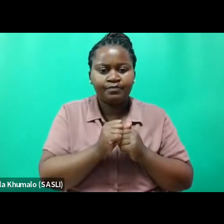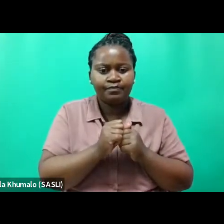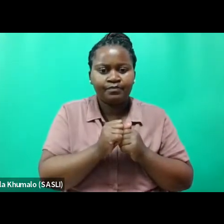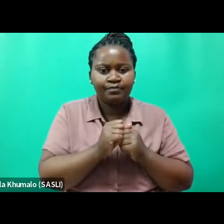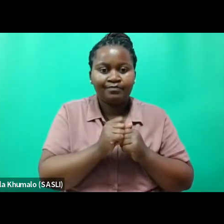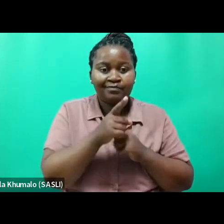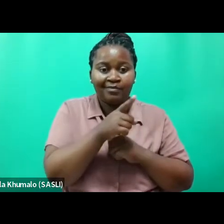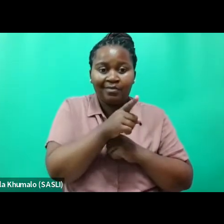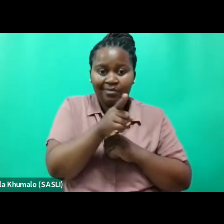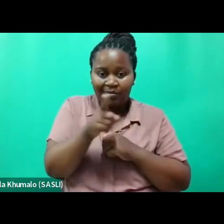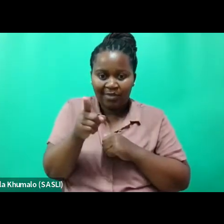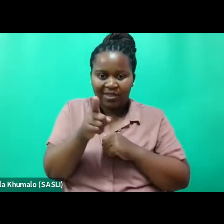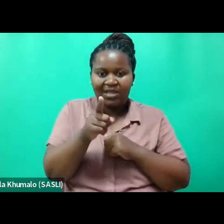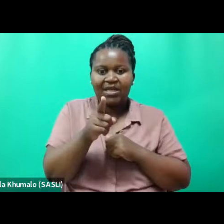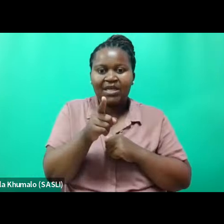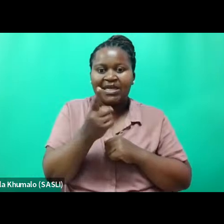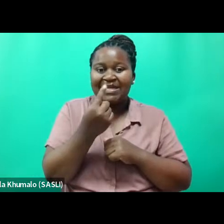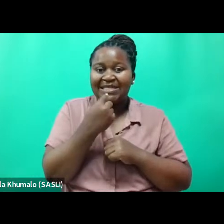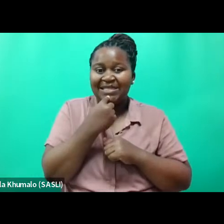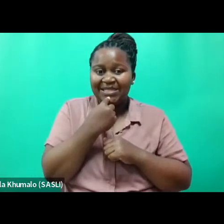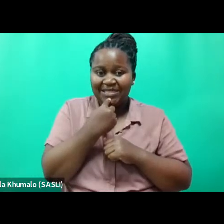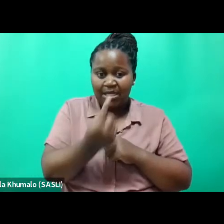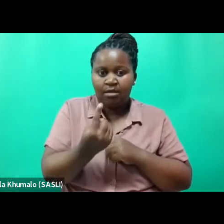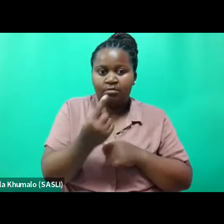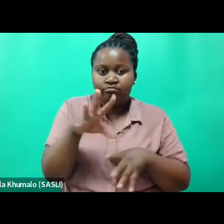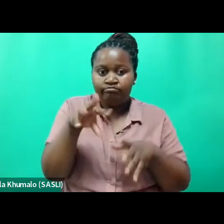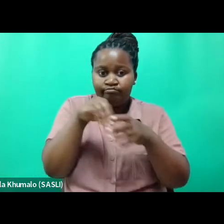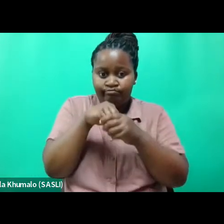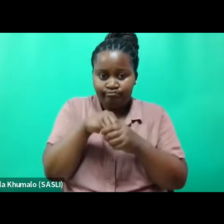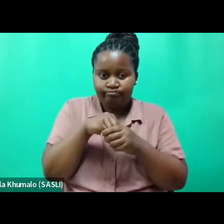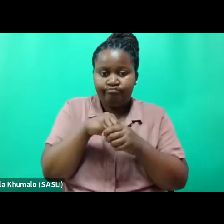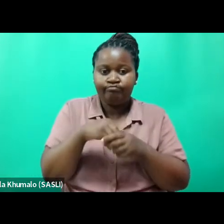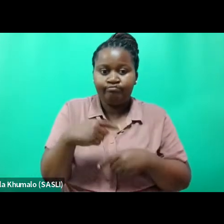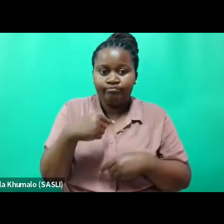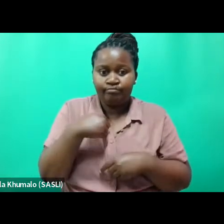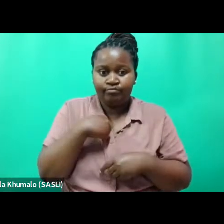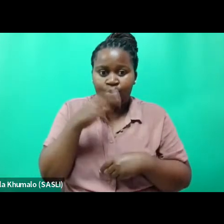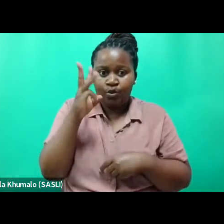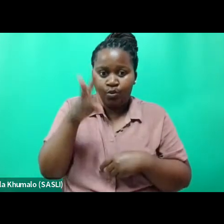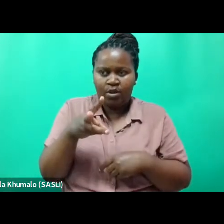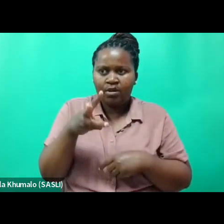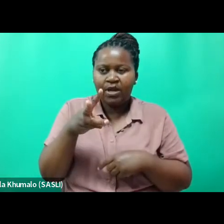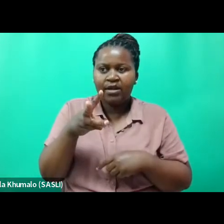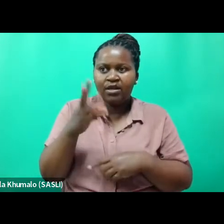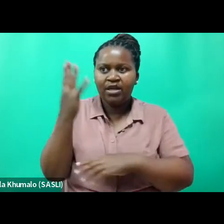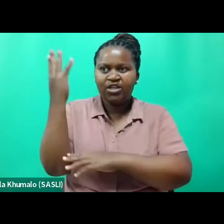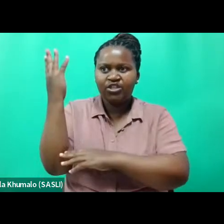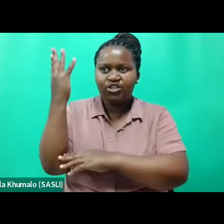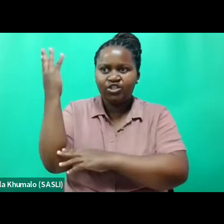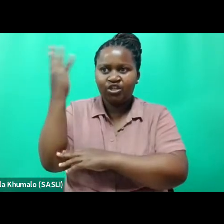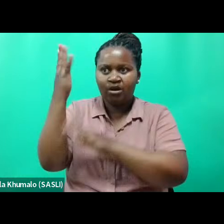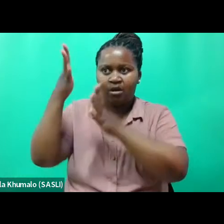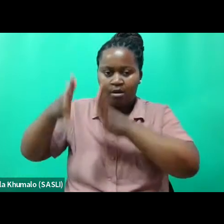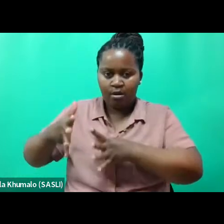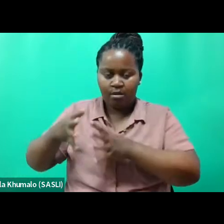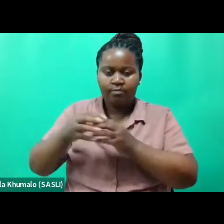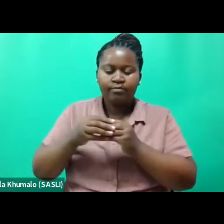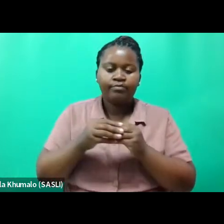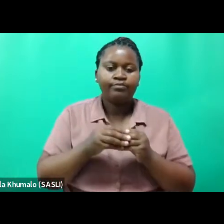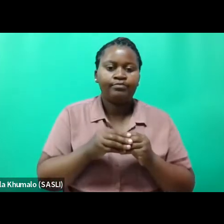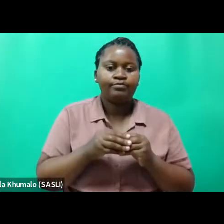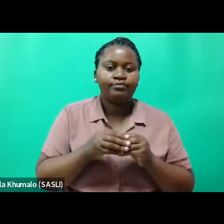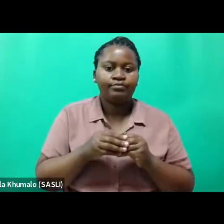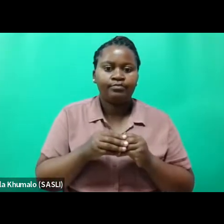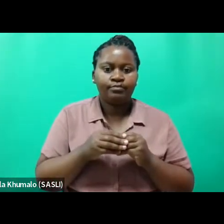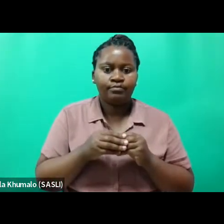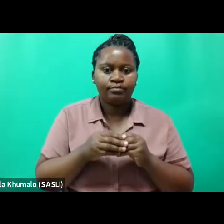they said that they would accommodate me with a lecturer that would be